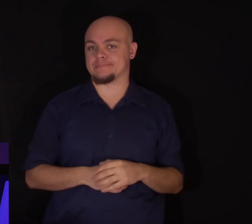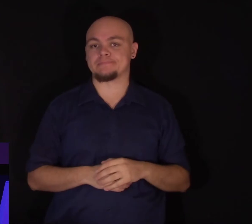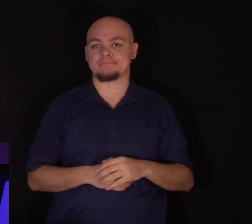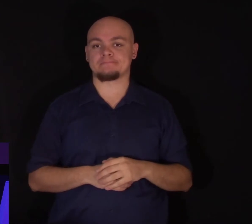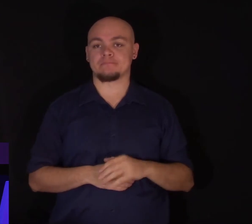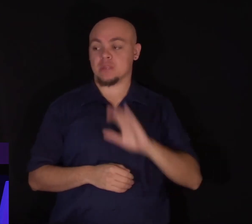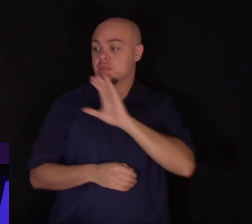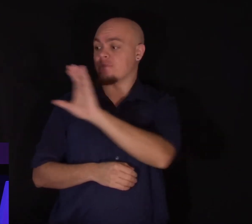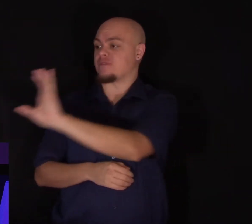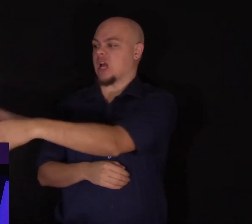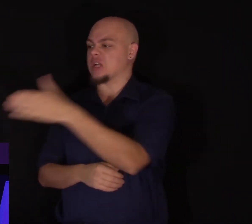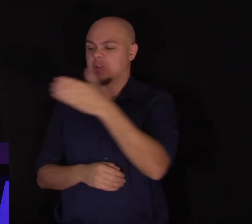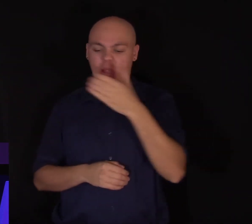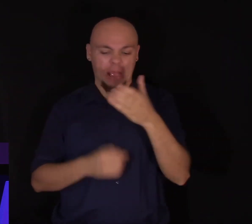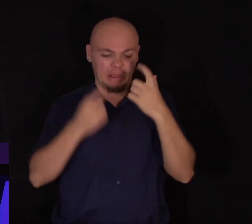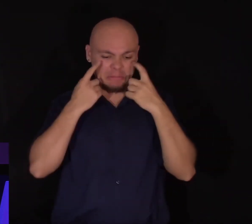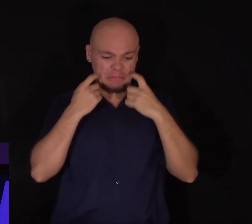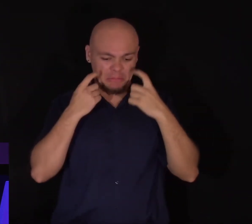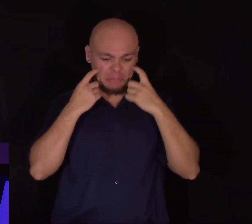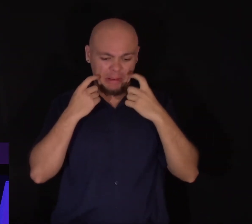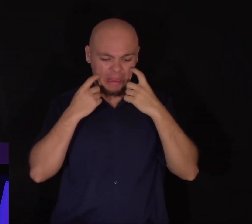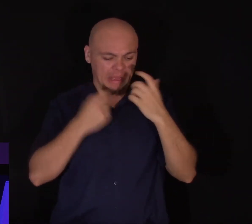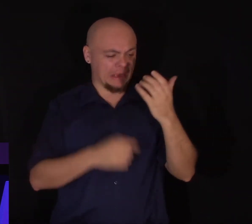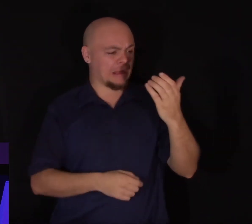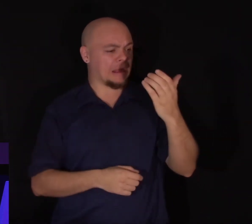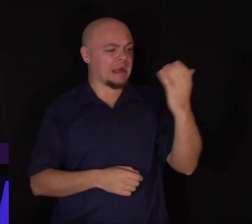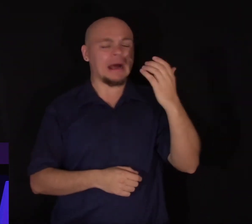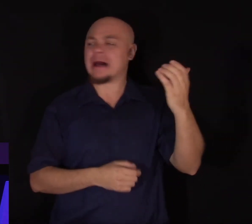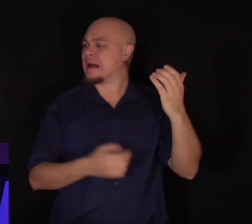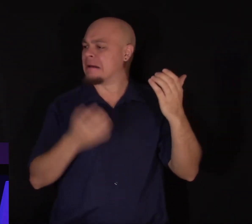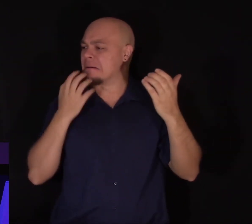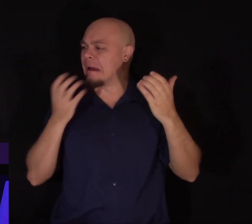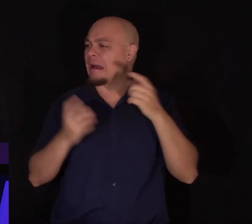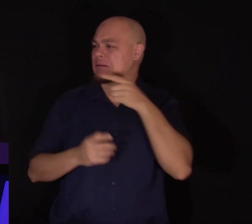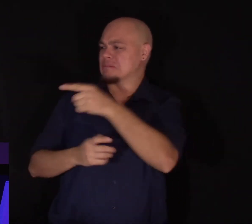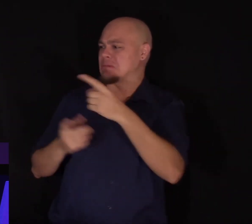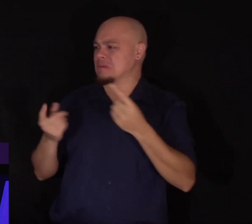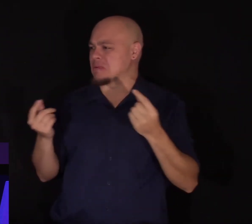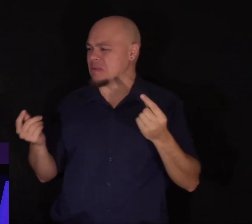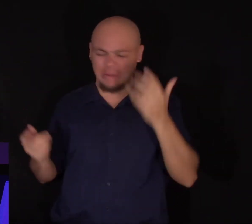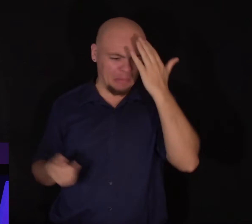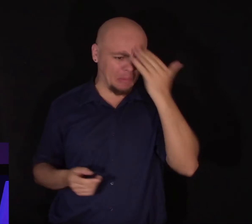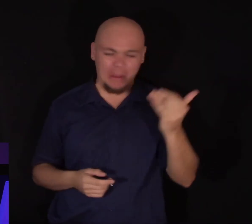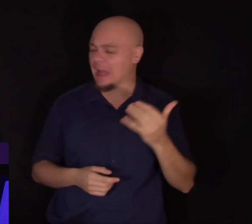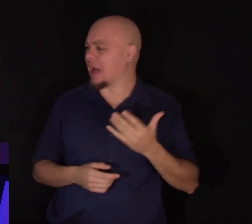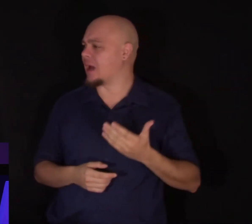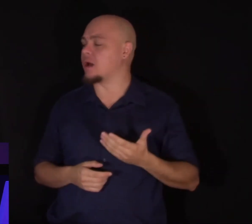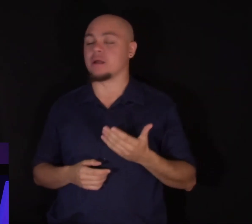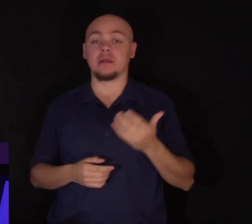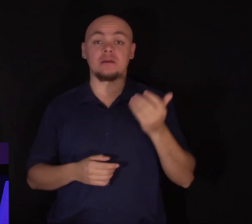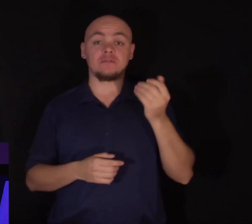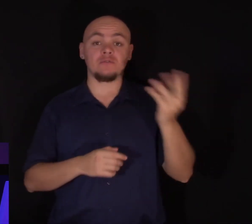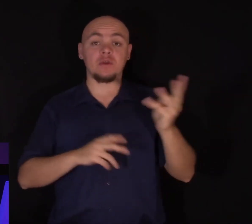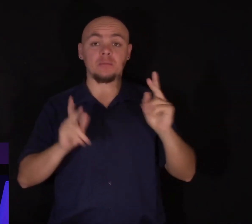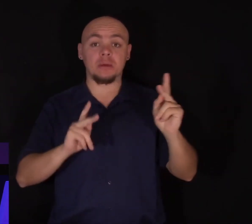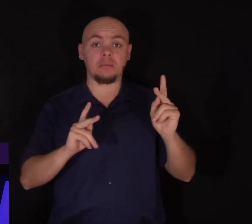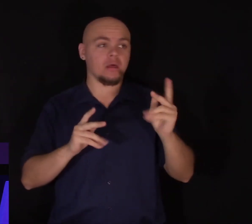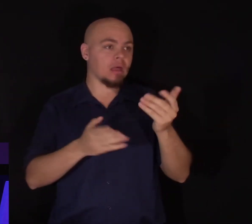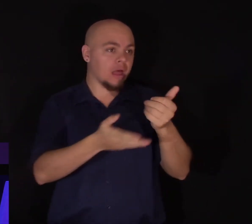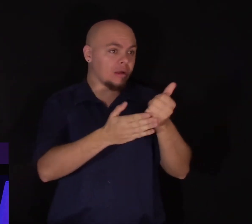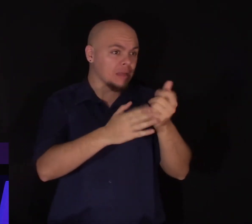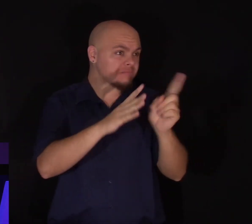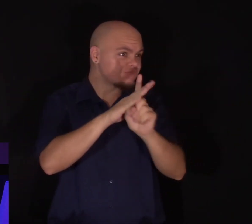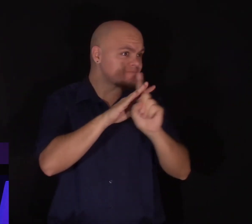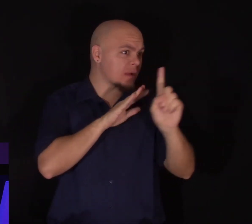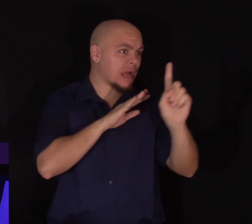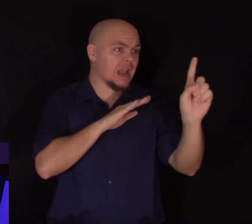phone, and I started crying, and I held it up and was kind of yelling about what he'd done. And then a couple of people in the crowd helped me get away, and I ran through